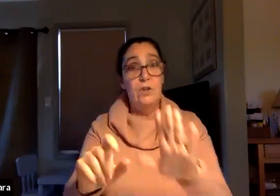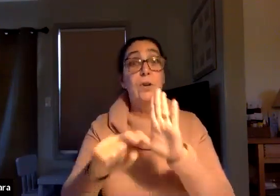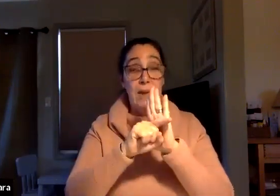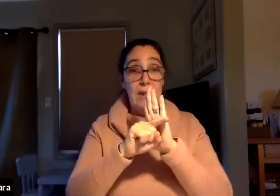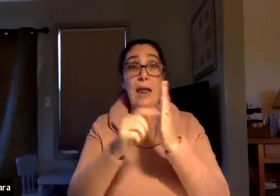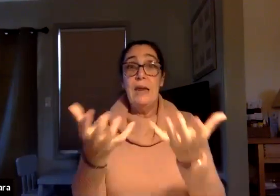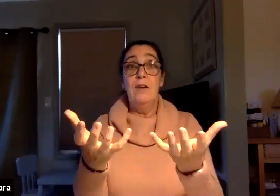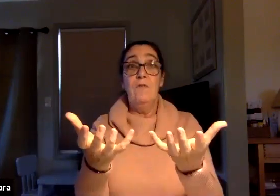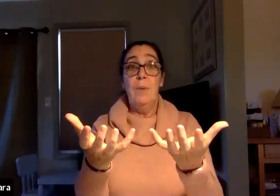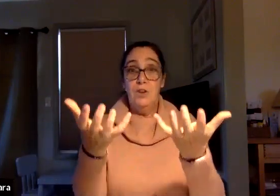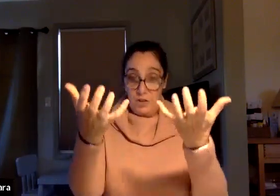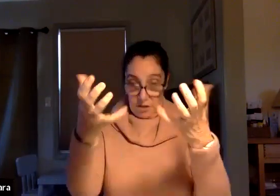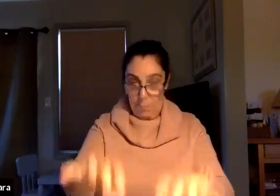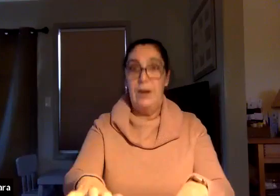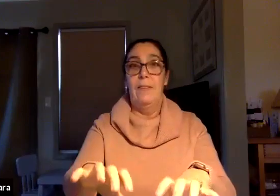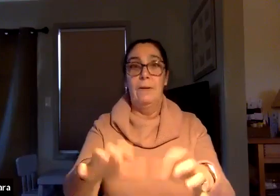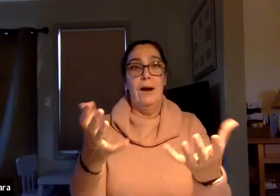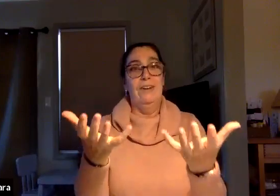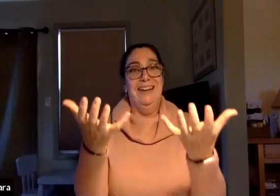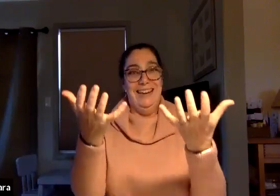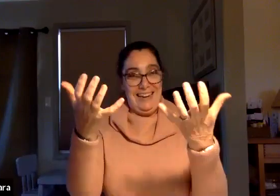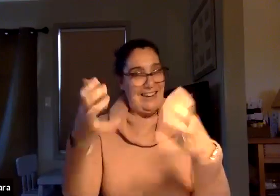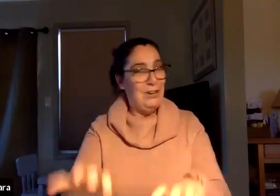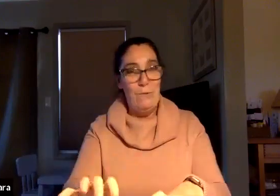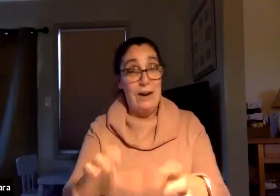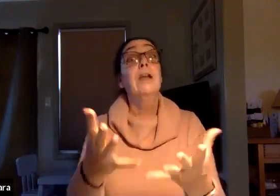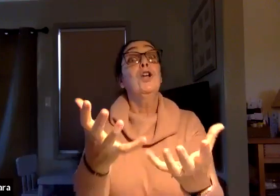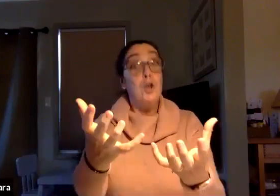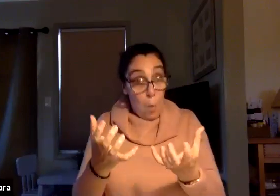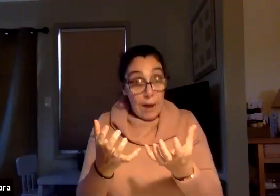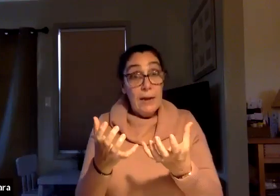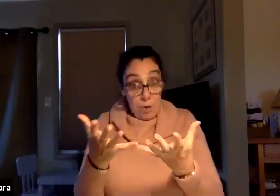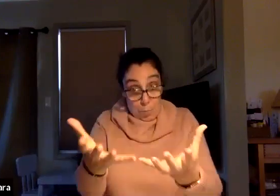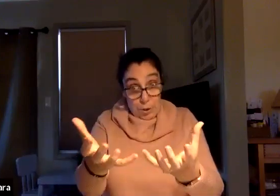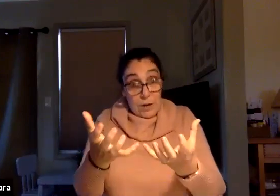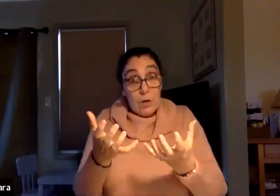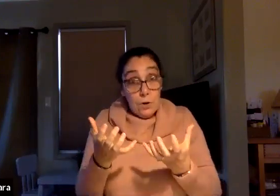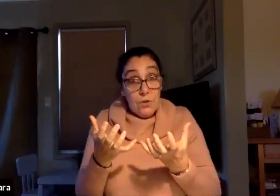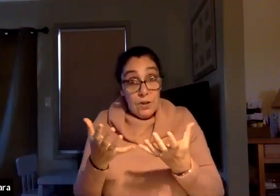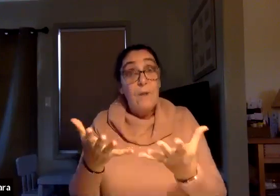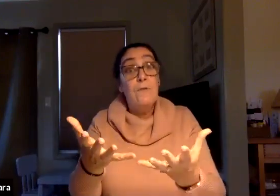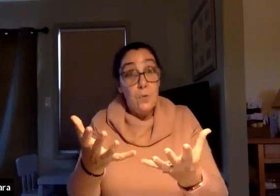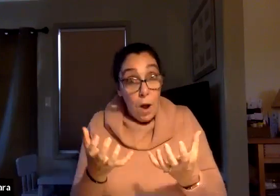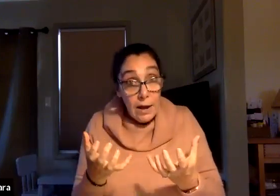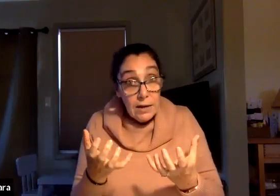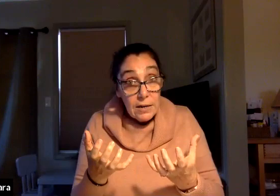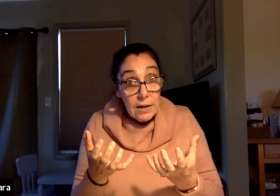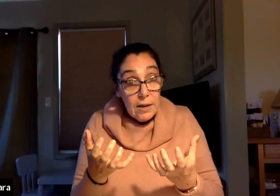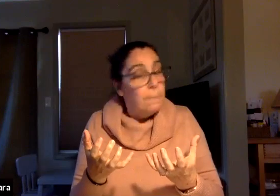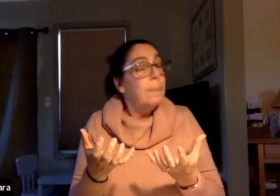can make it negative by just dumping it on the ground. Don't want it. You want it, you're pulling it towards yourself. You want it.